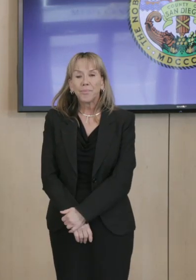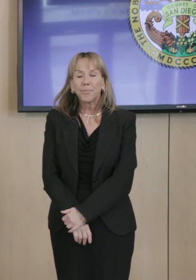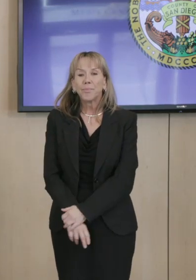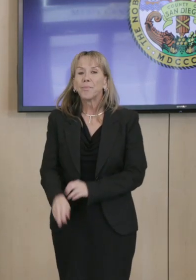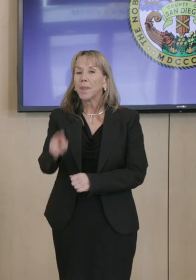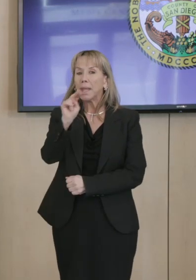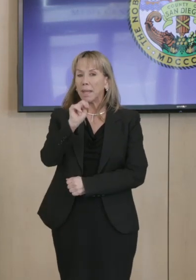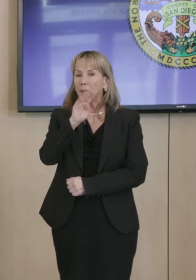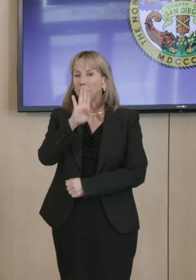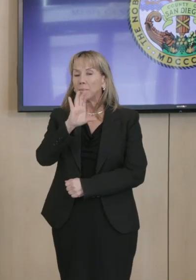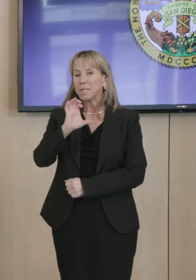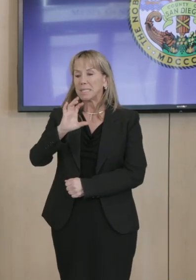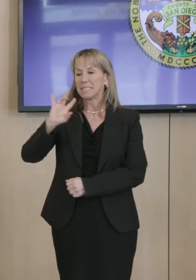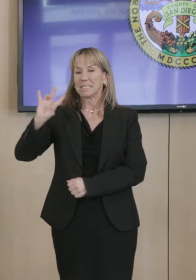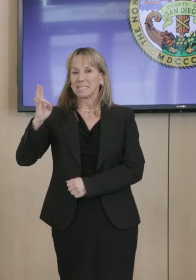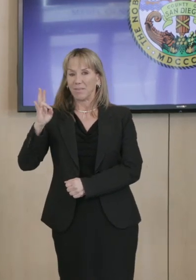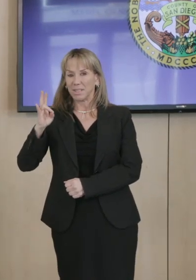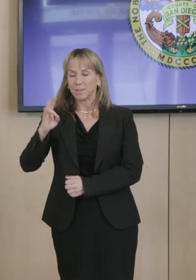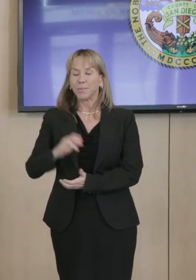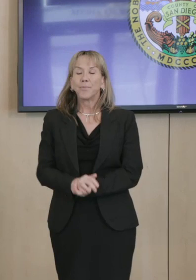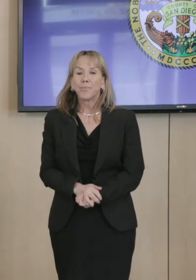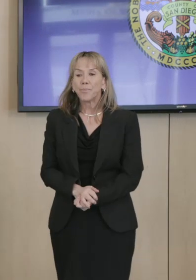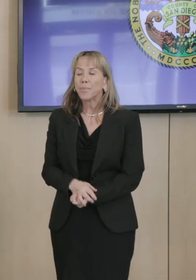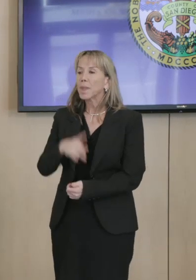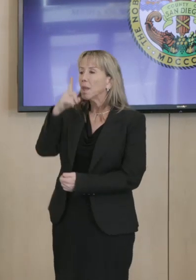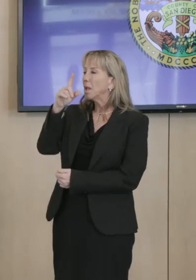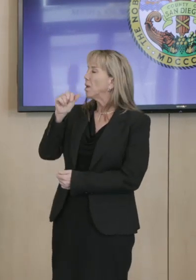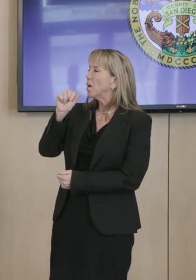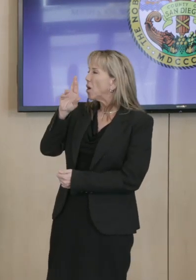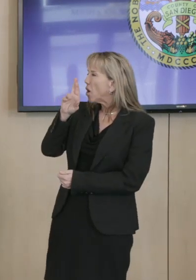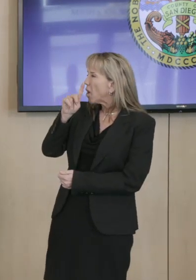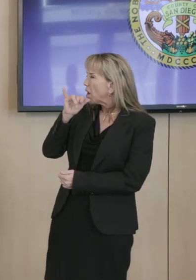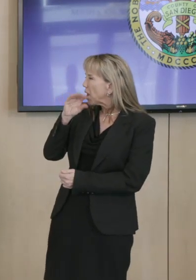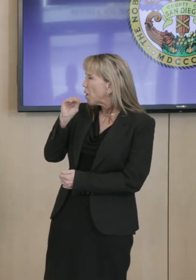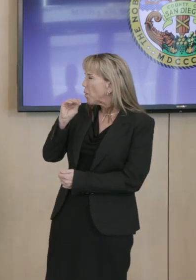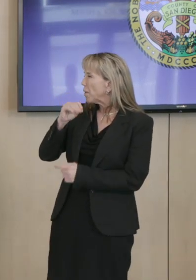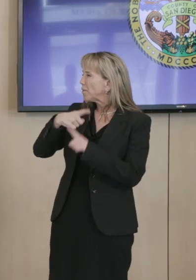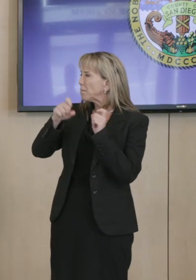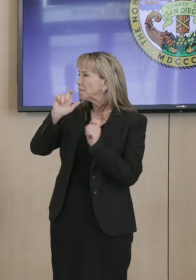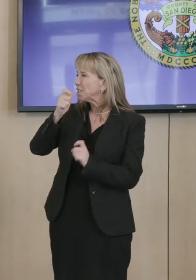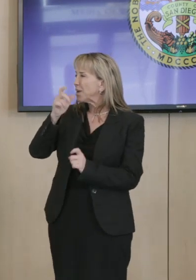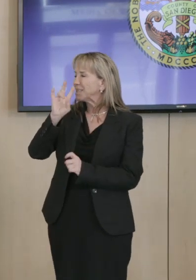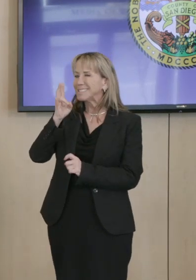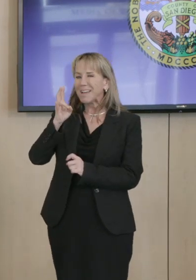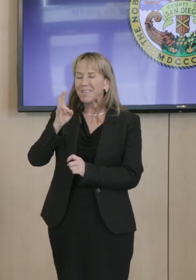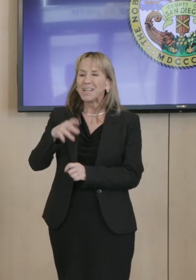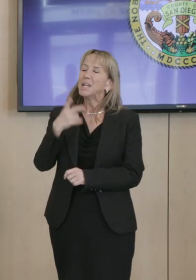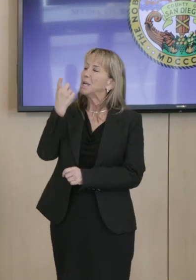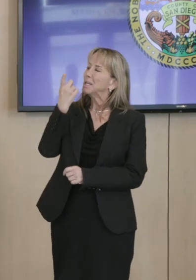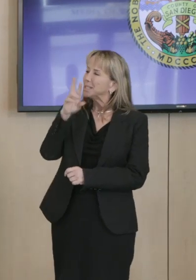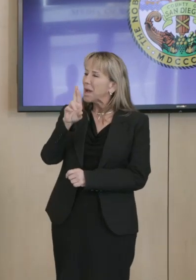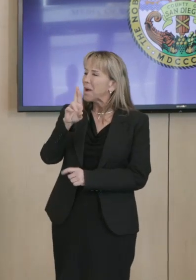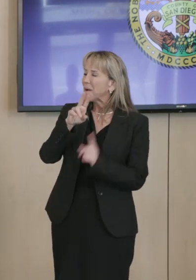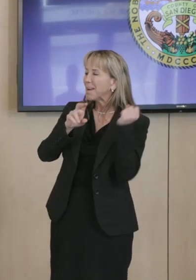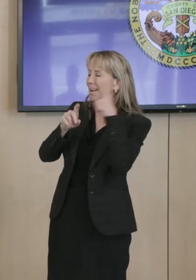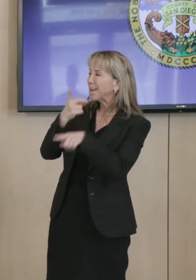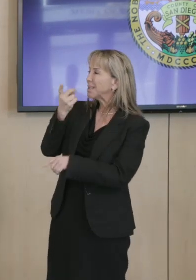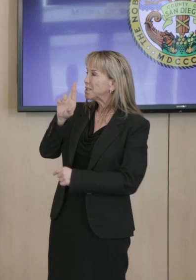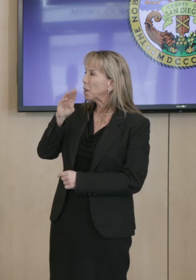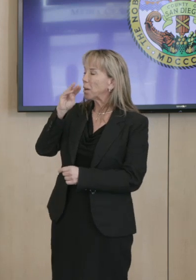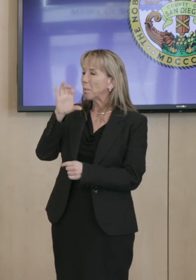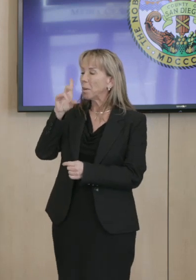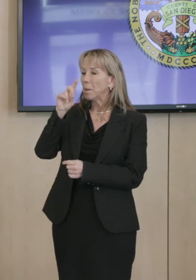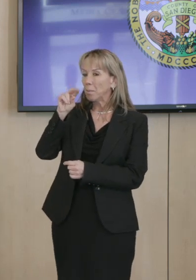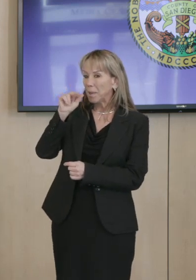NBC 7, please state your name and question. Artie Ojeda from NBC Channel 7 News. Dr. McDonald, you said today